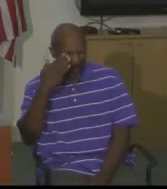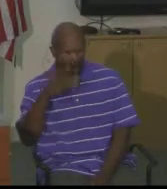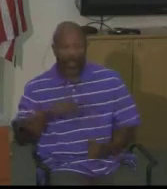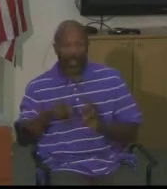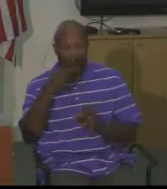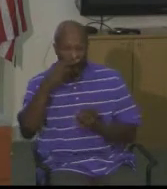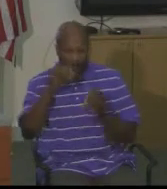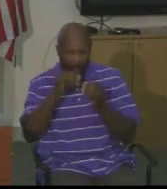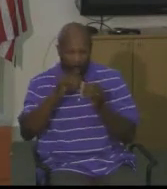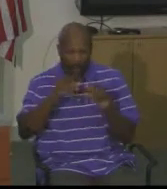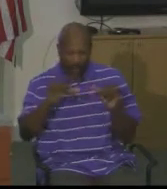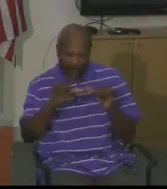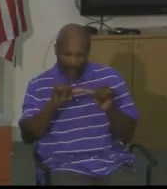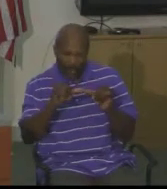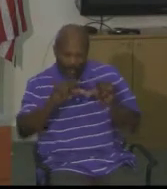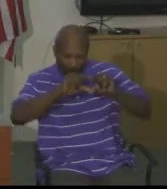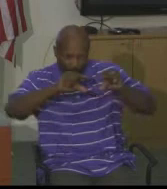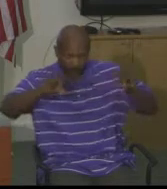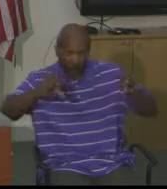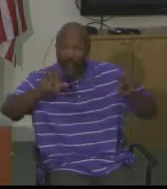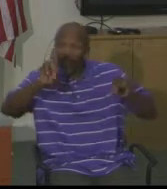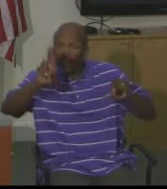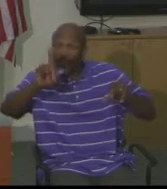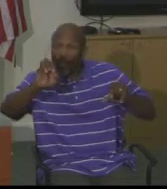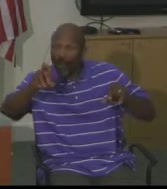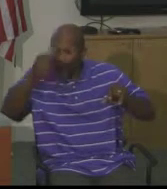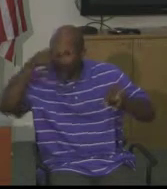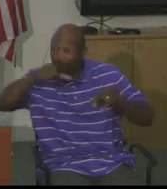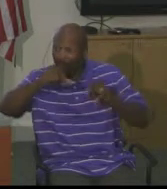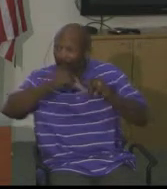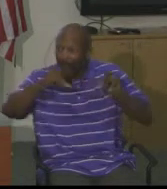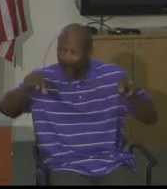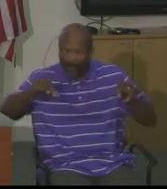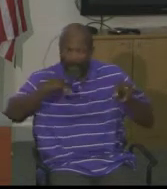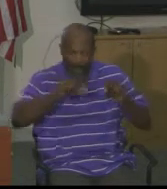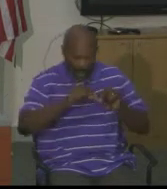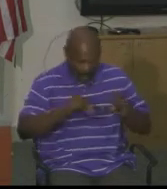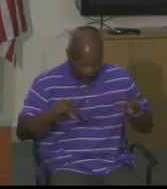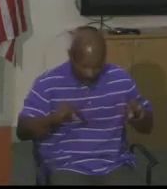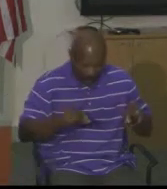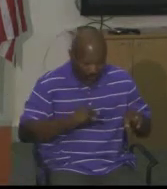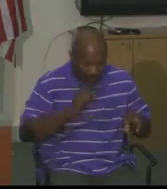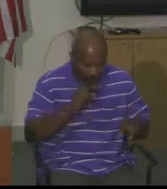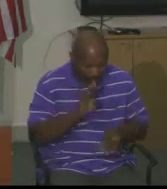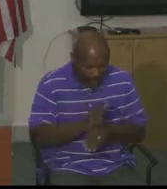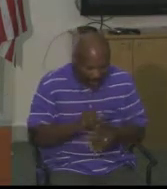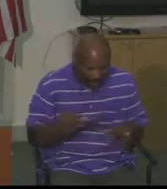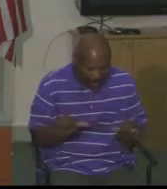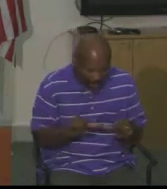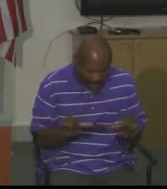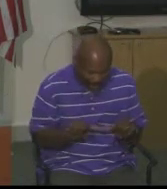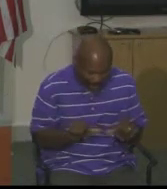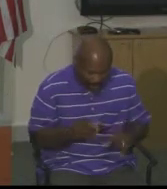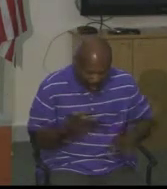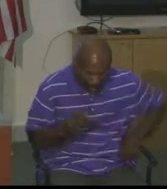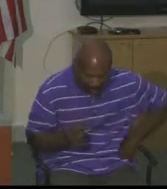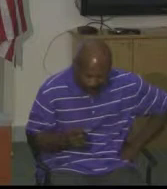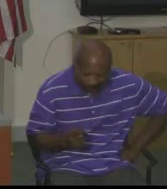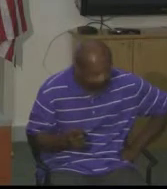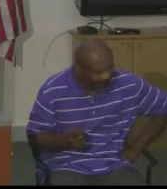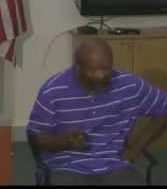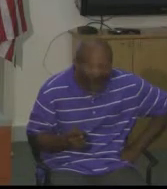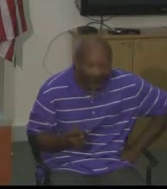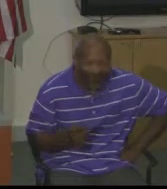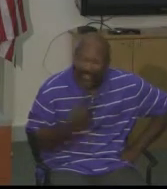But then if you get your ruler out, remember you're carrying your ruler with you. If you get your ruler out and you measure your hole patterns, you're going to find out I can't really